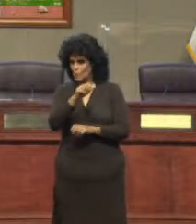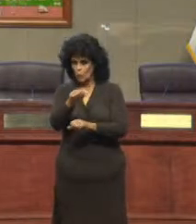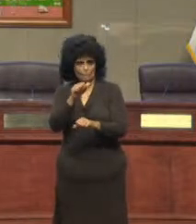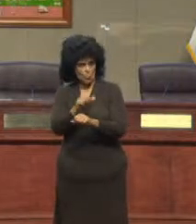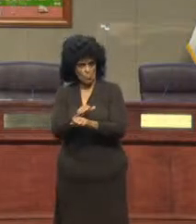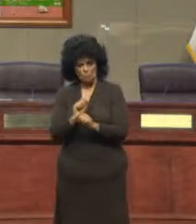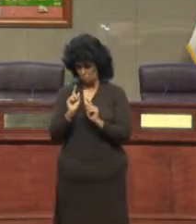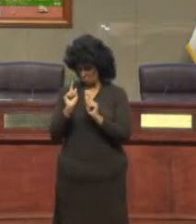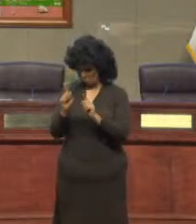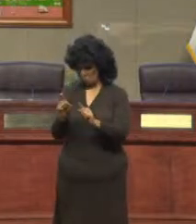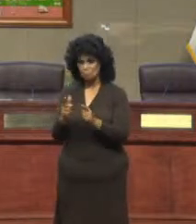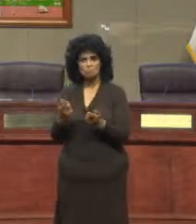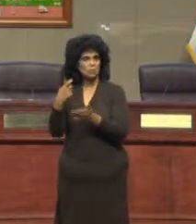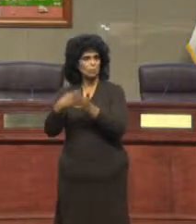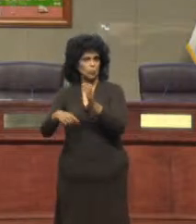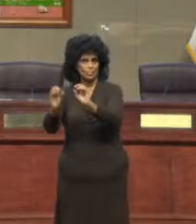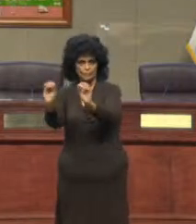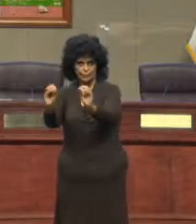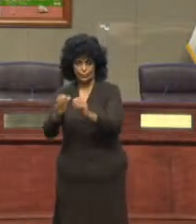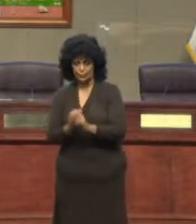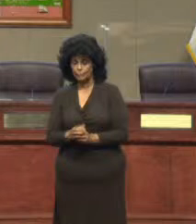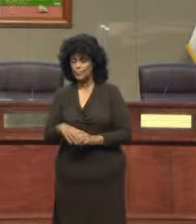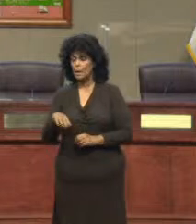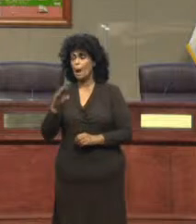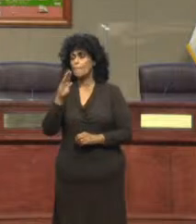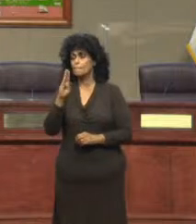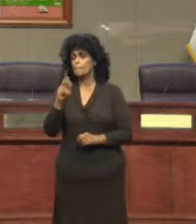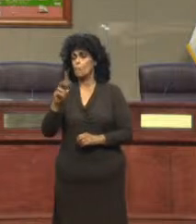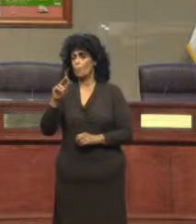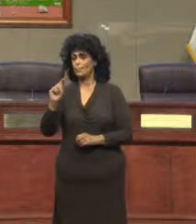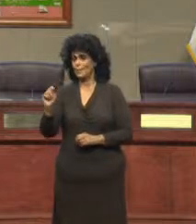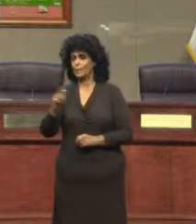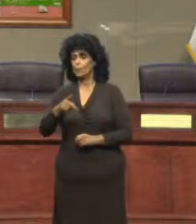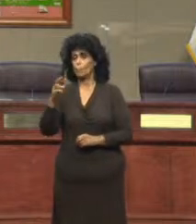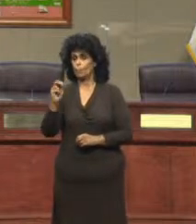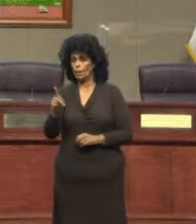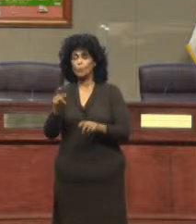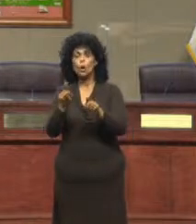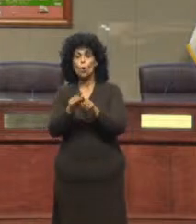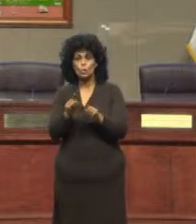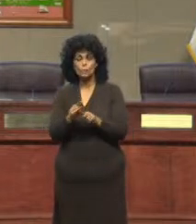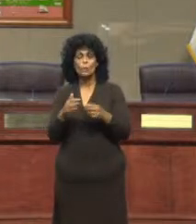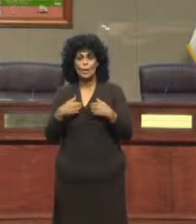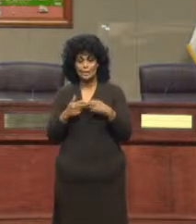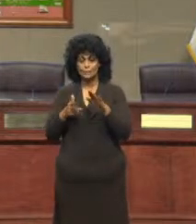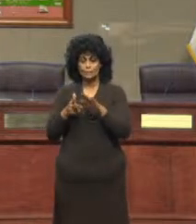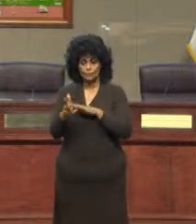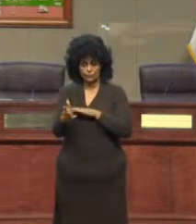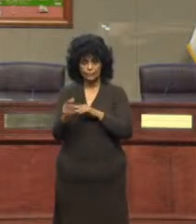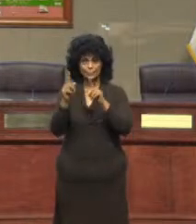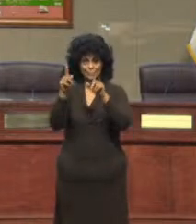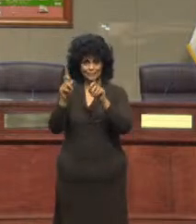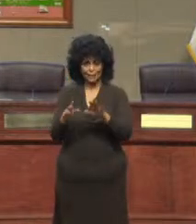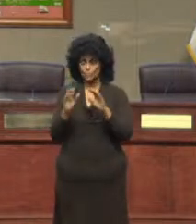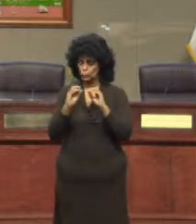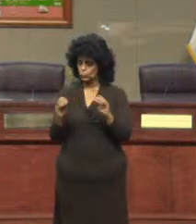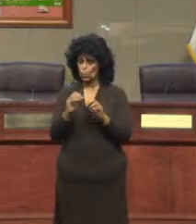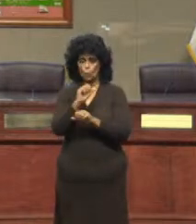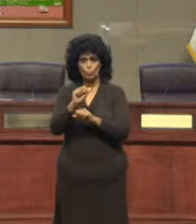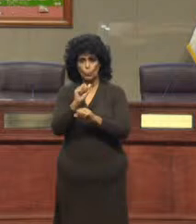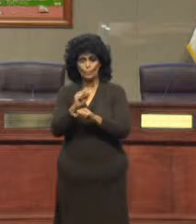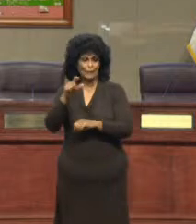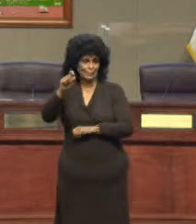free test. Barnett Park also offers a drive-through COVID vaccination site. No appointments are